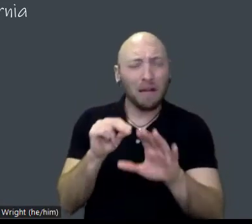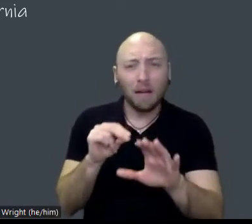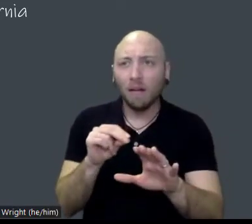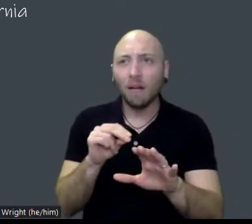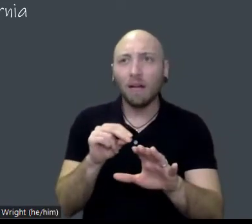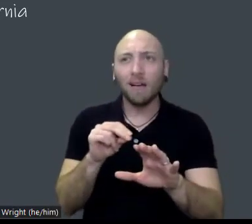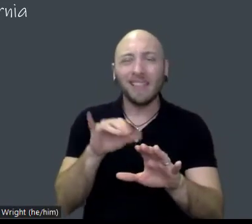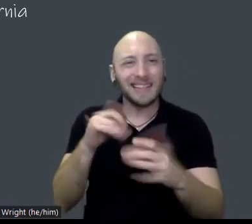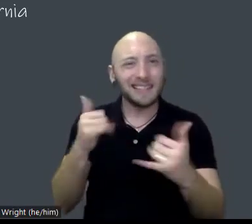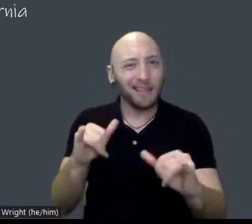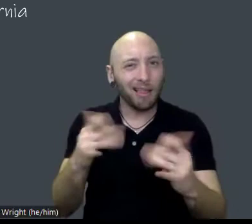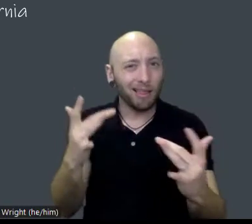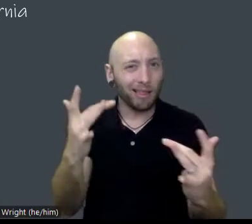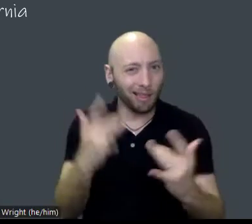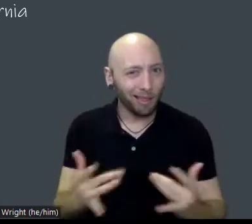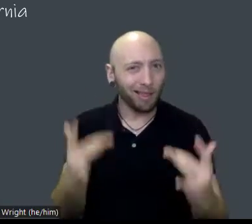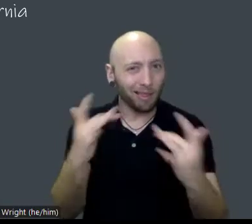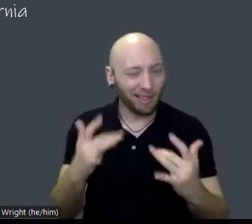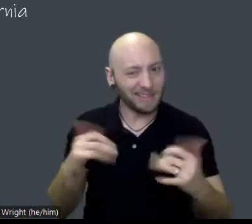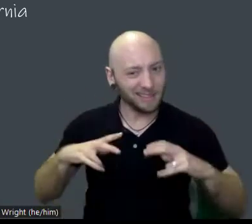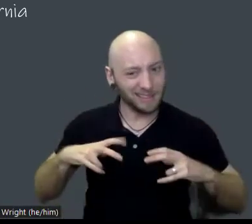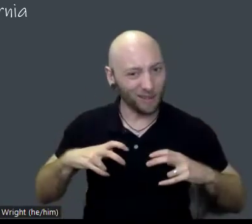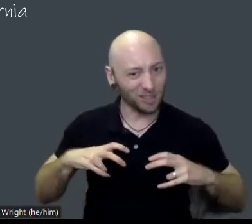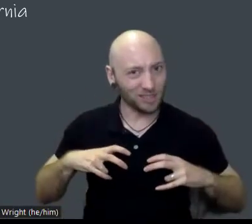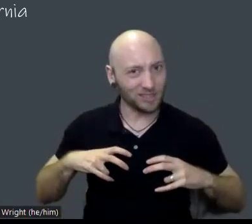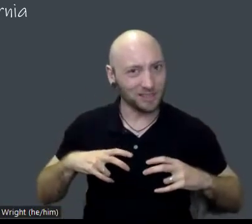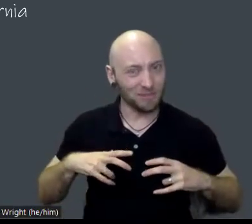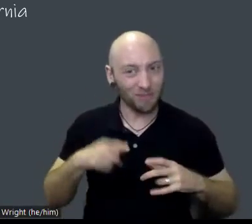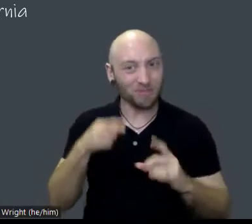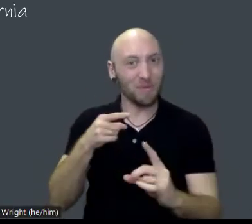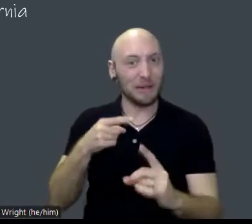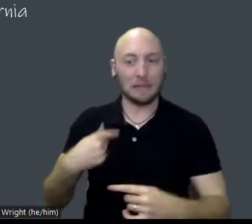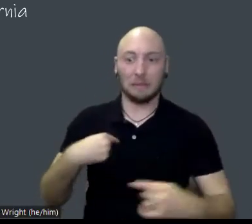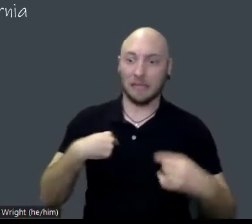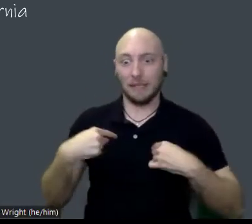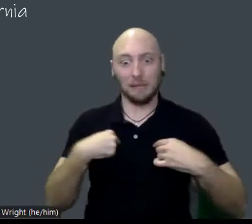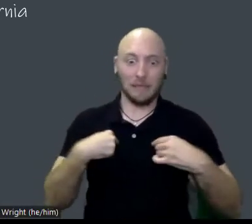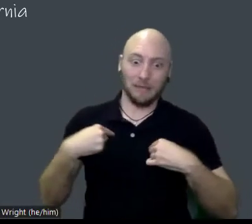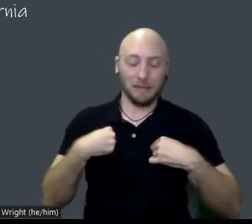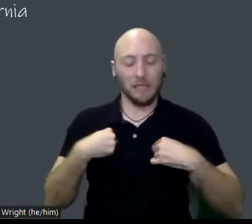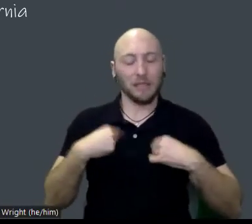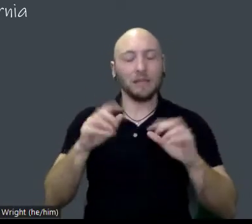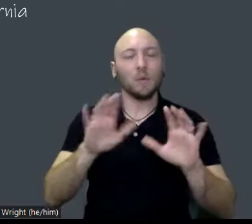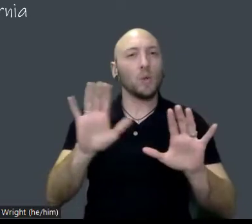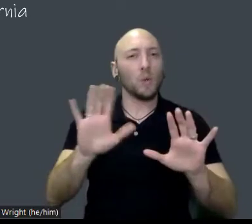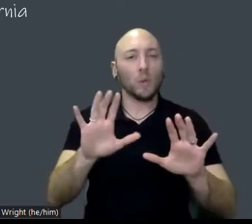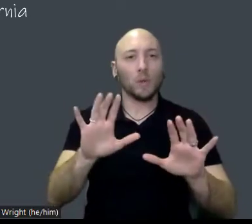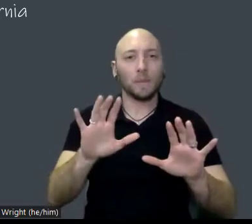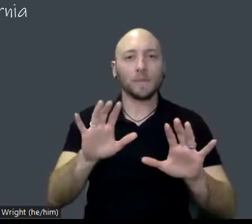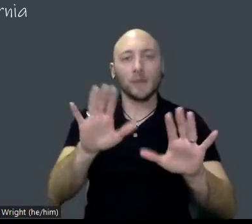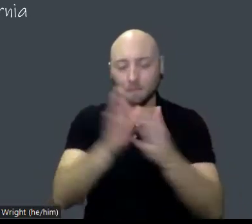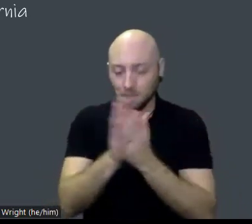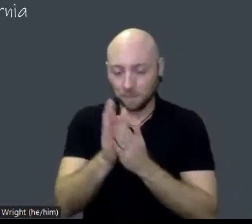self-centering myself because it's just thinking about me. It's me, me, me. And but yeah, I didn't grow